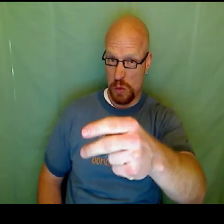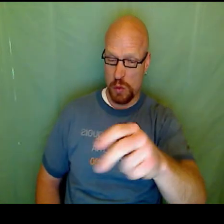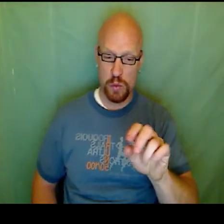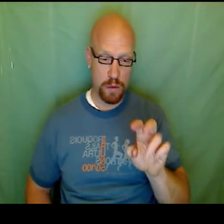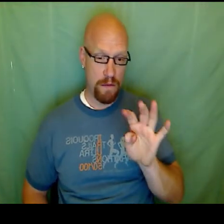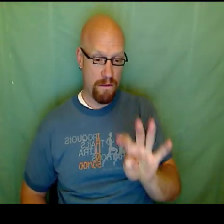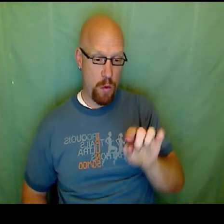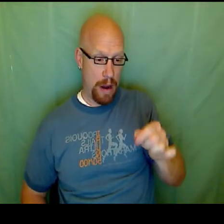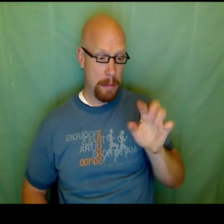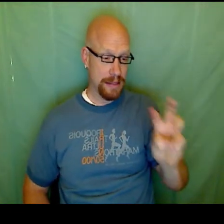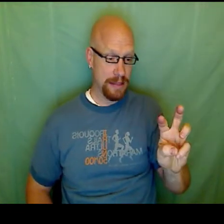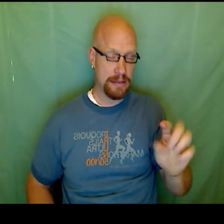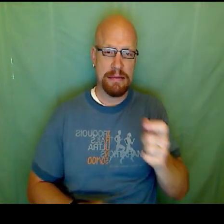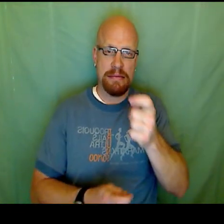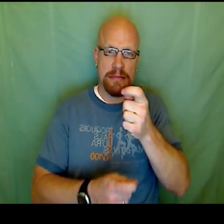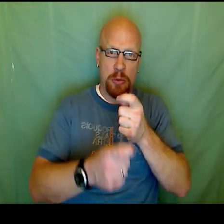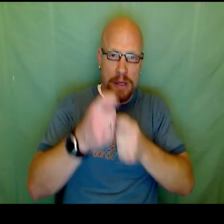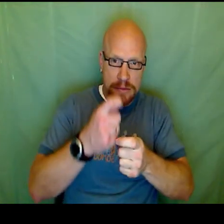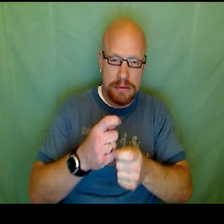replace it with 4,